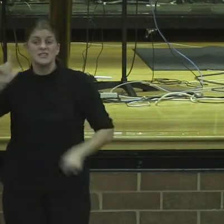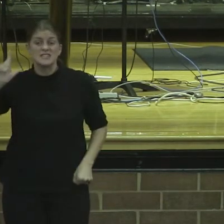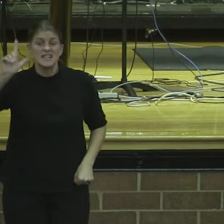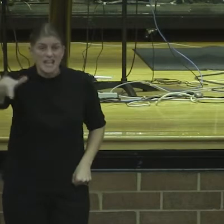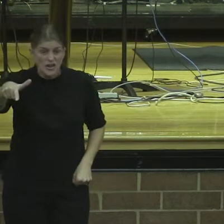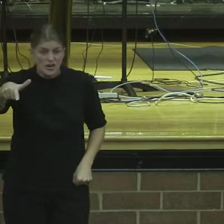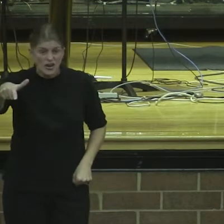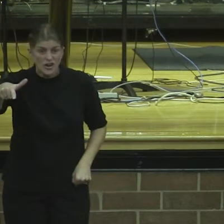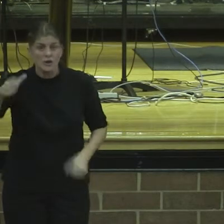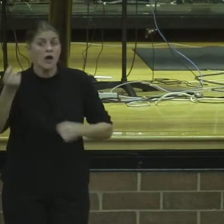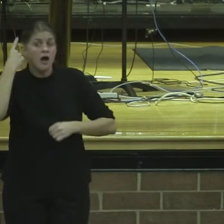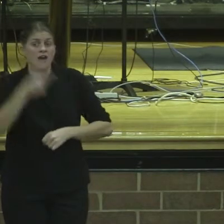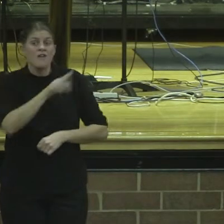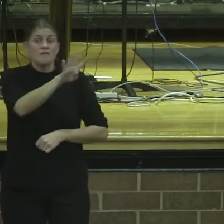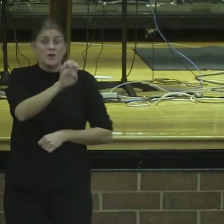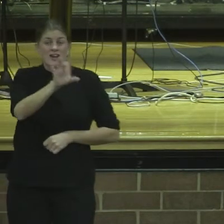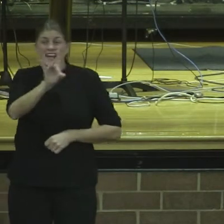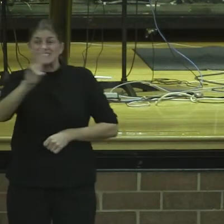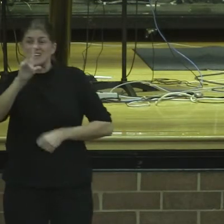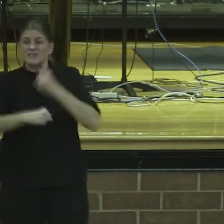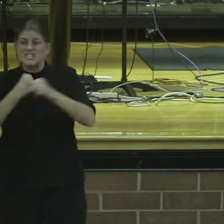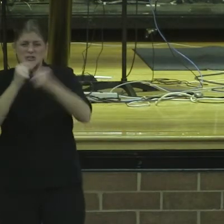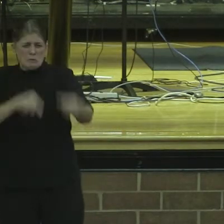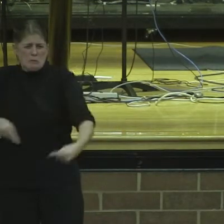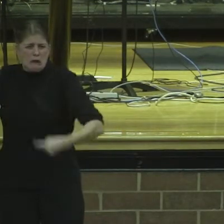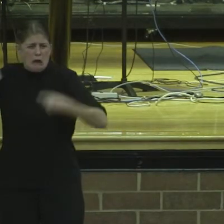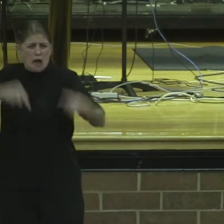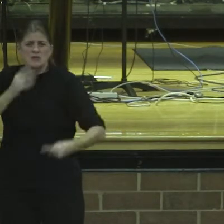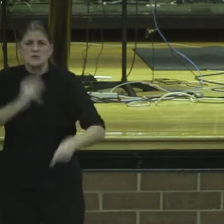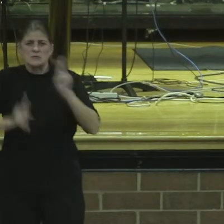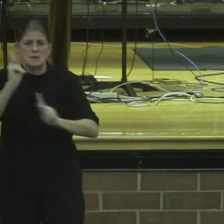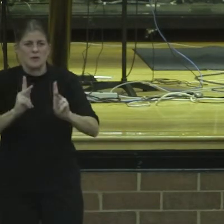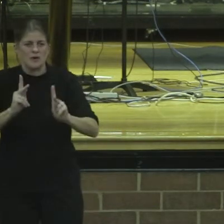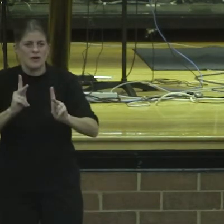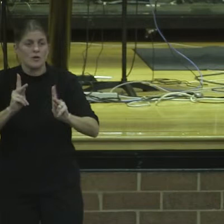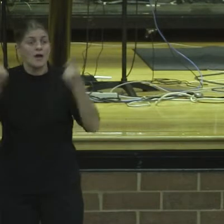487 years of stressful bondage time, we come to Nehemiah.